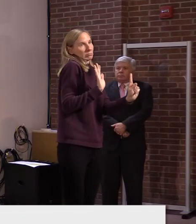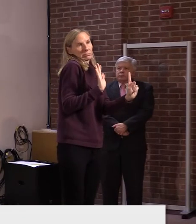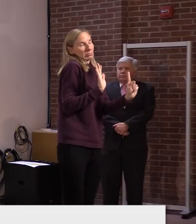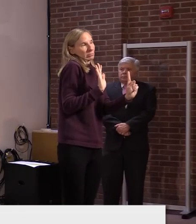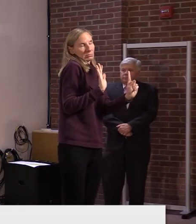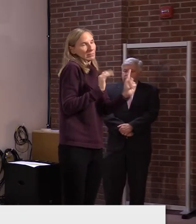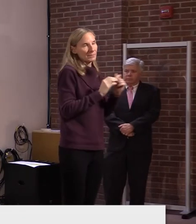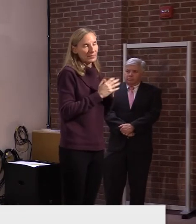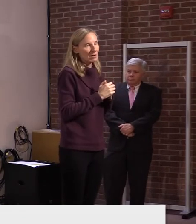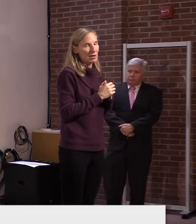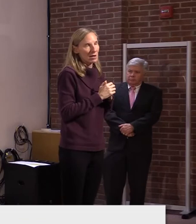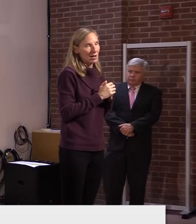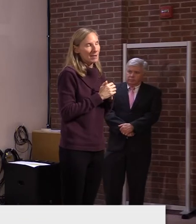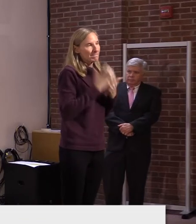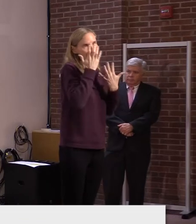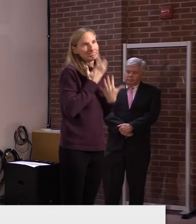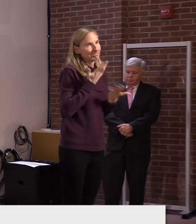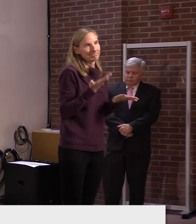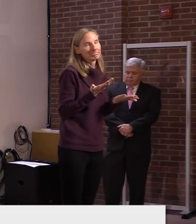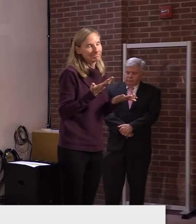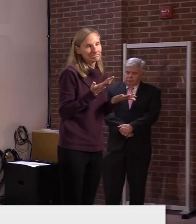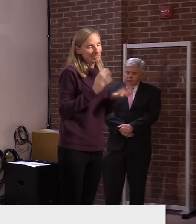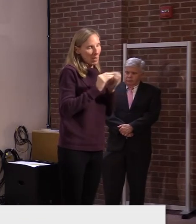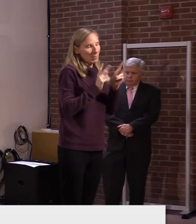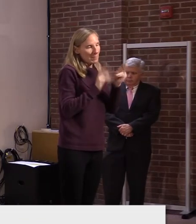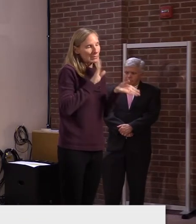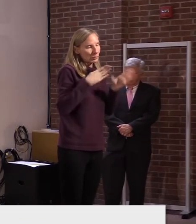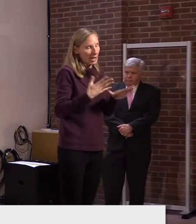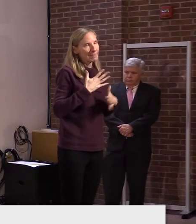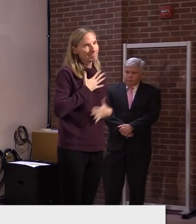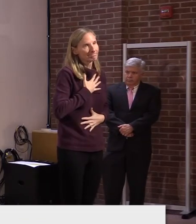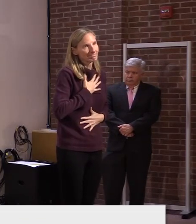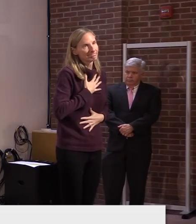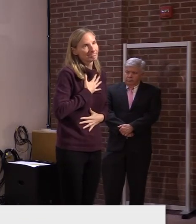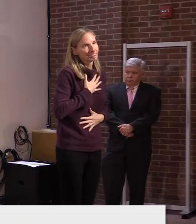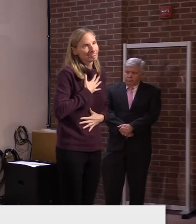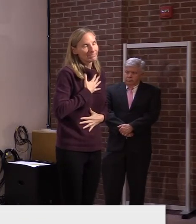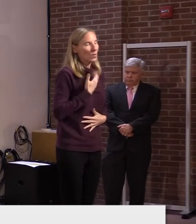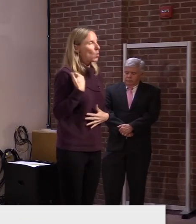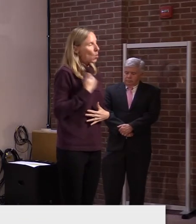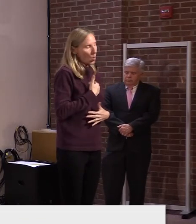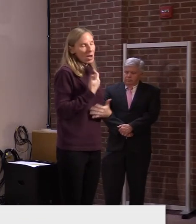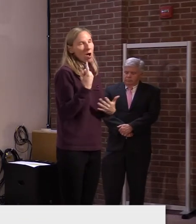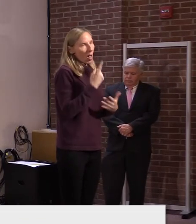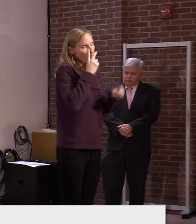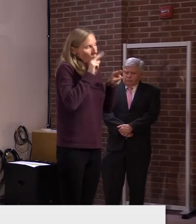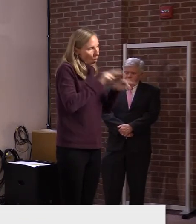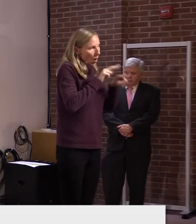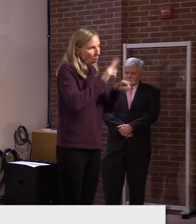I think that, again, it's unfortunate, the number of deaths. We're monitoring the hospitalizations.